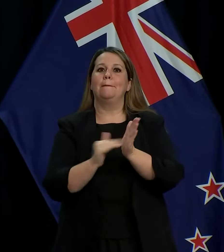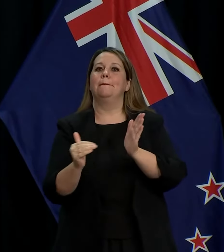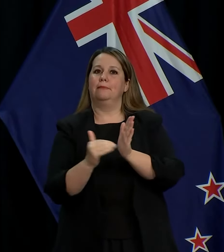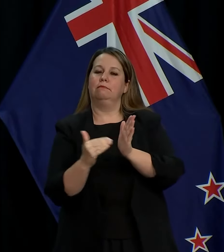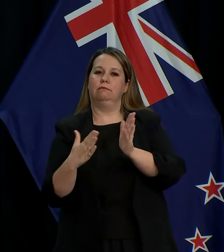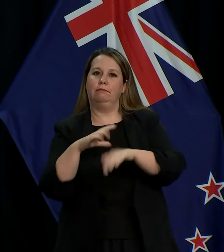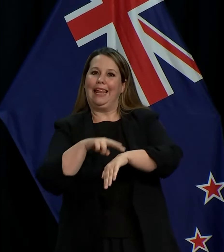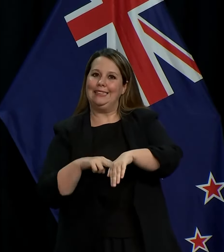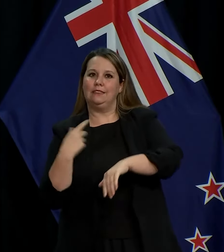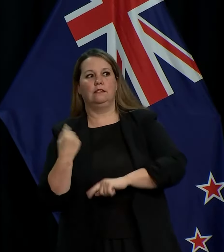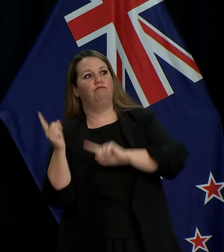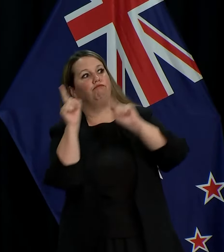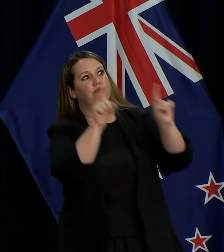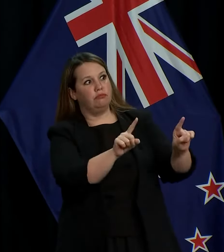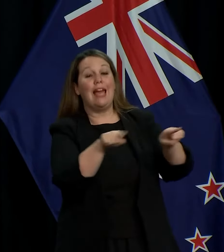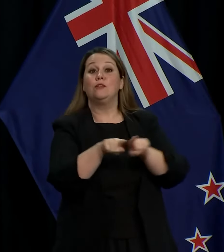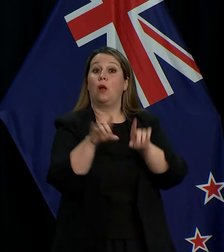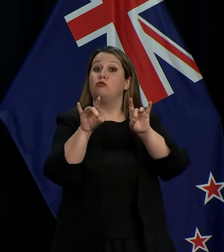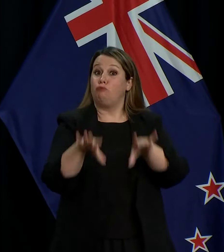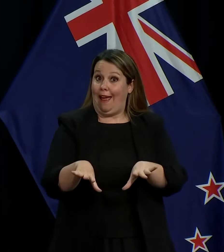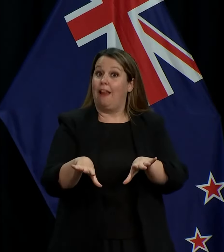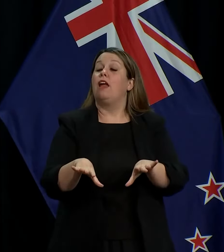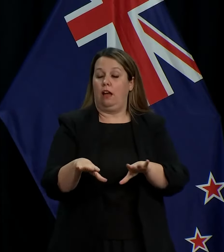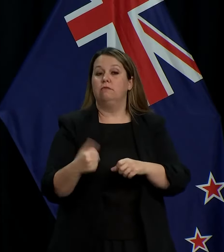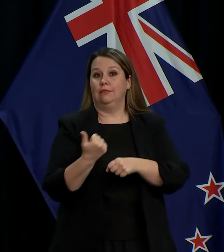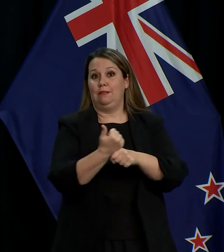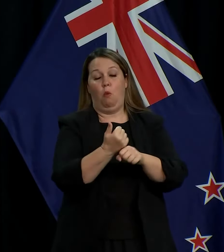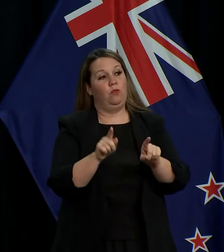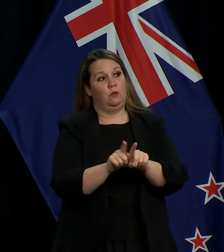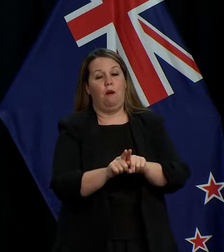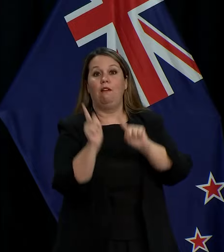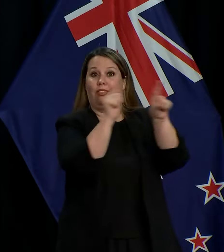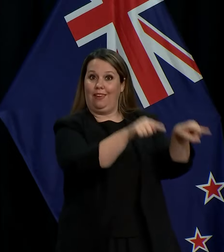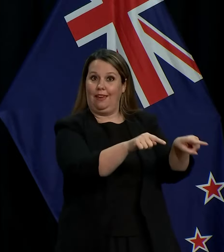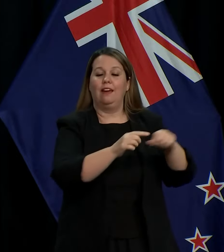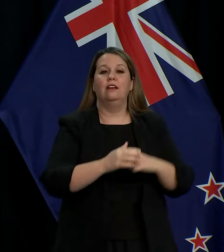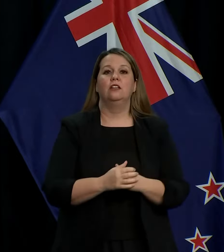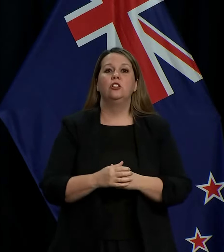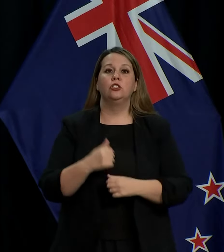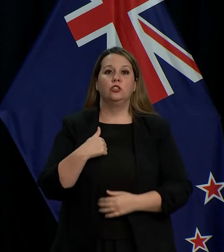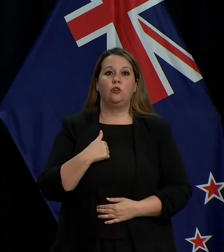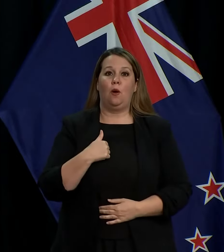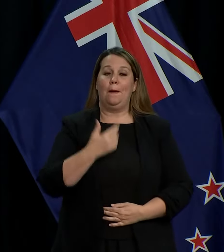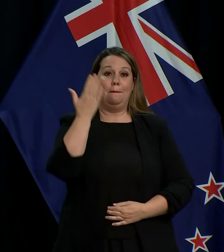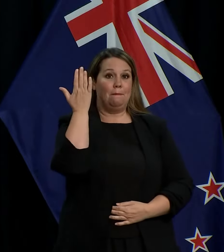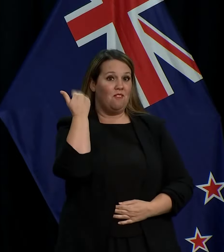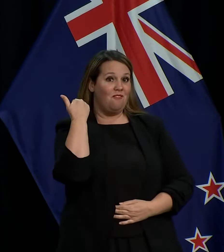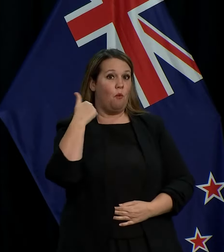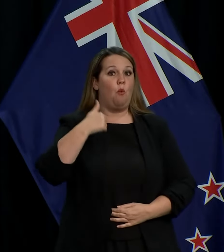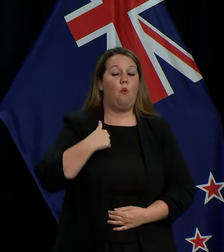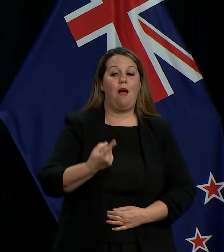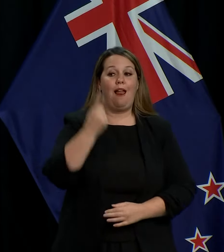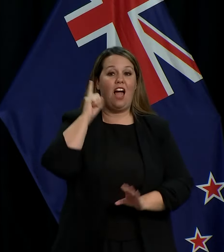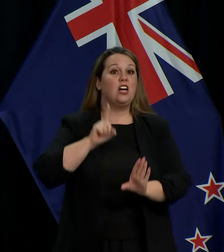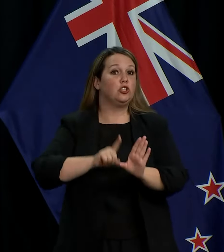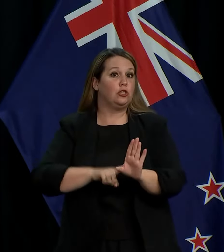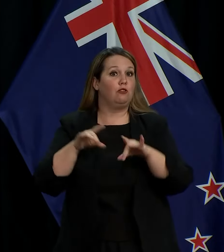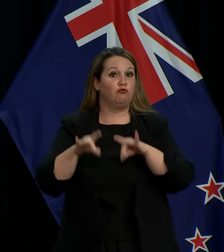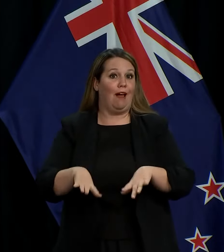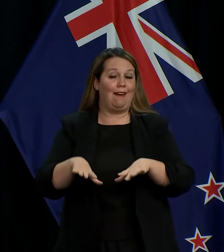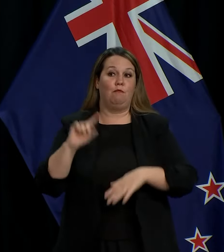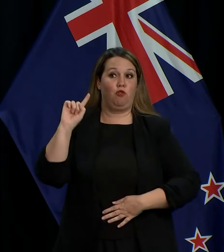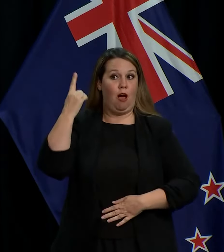Zealand presence. So this is something that I raised with the Prime Minister at the end of, directly, the Solomon Islands Prime Minister at the end of last year. We had